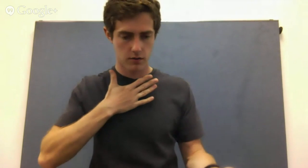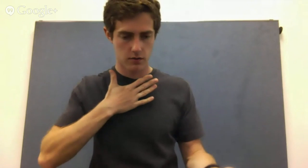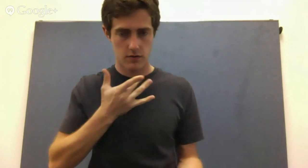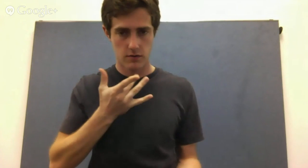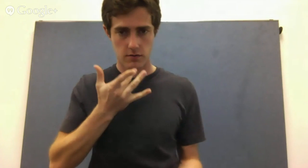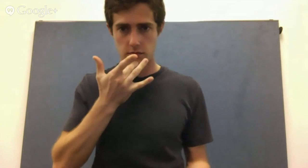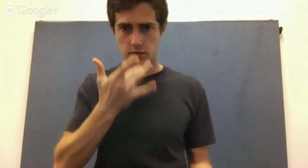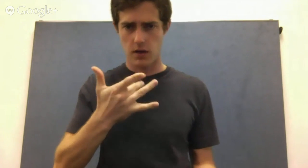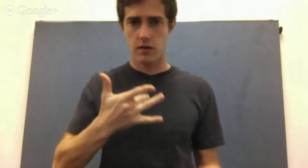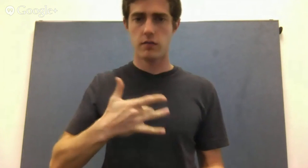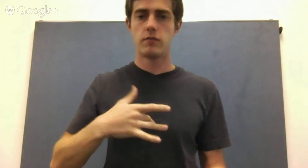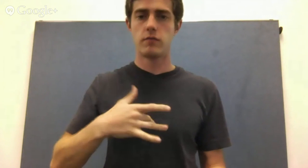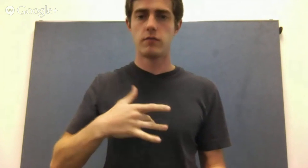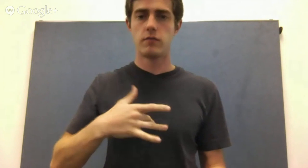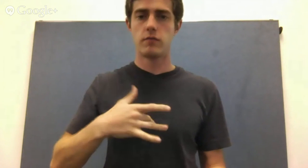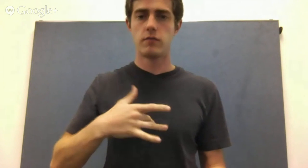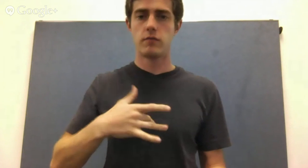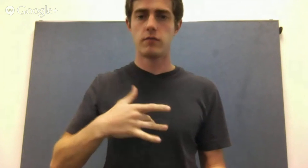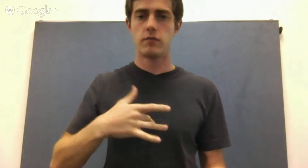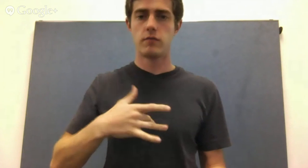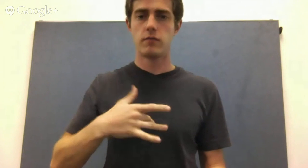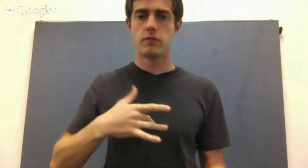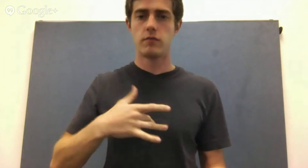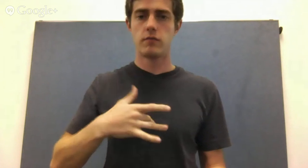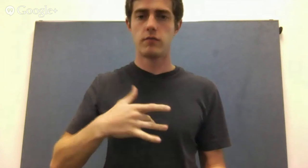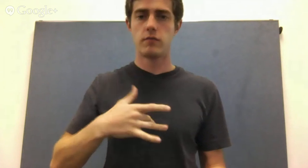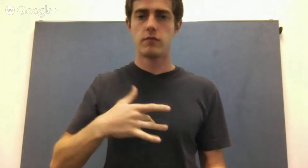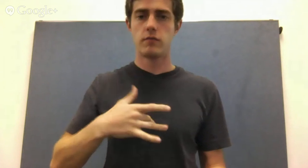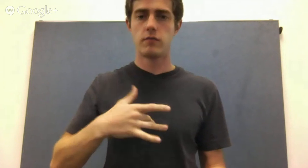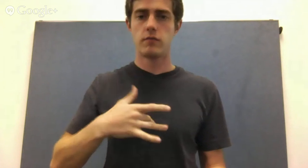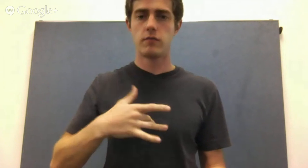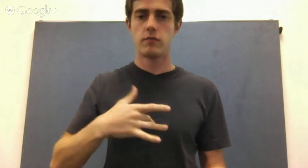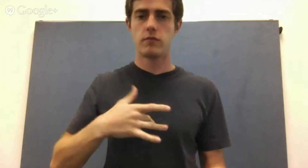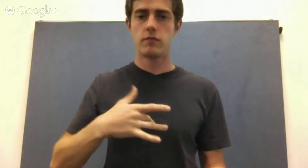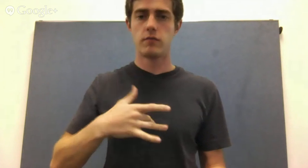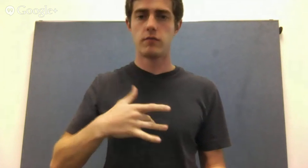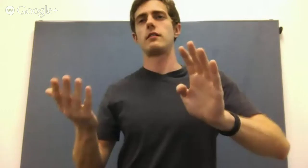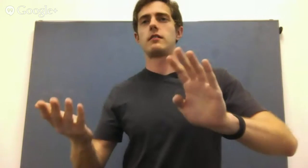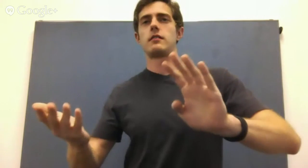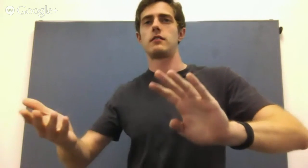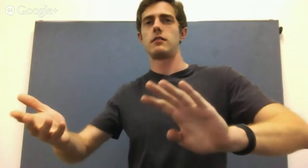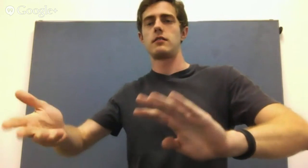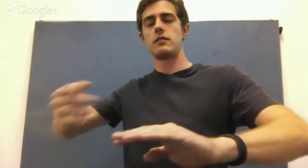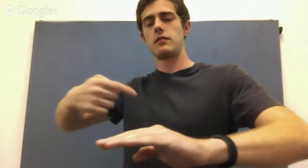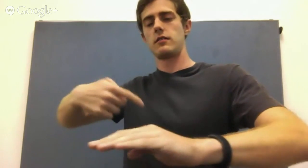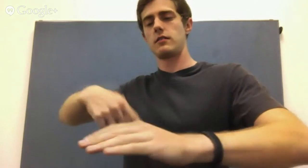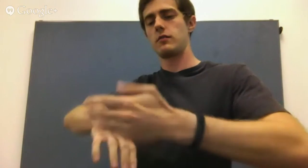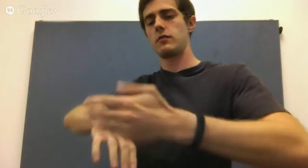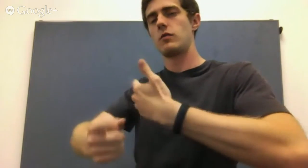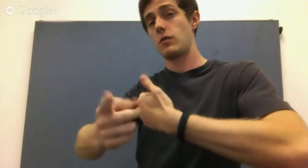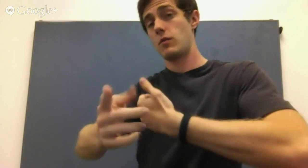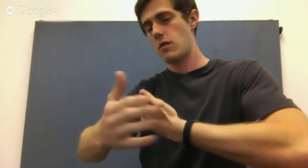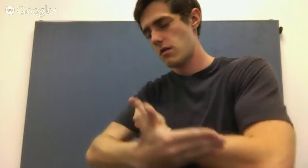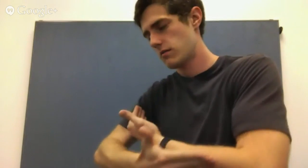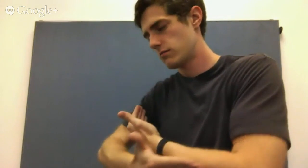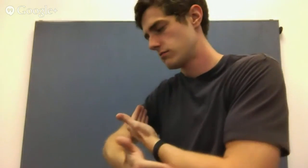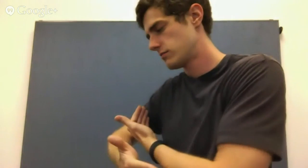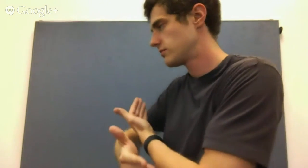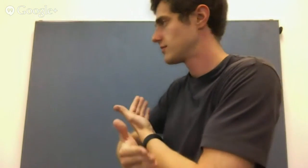My favorite parts when I die in your arms like